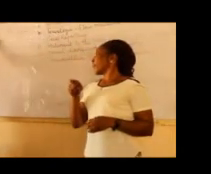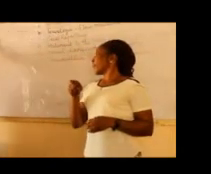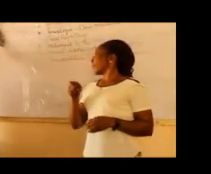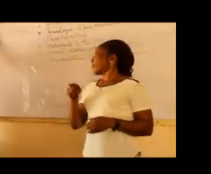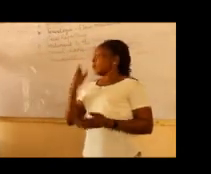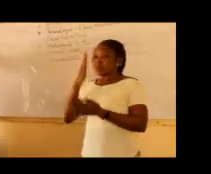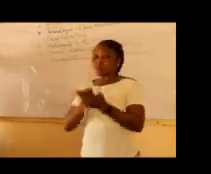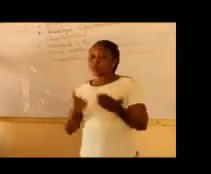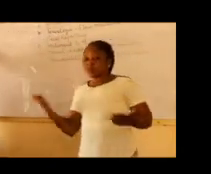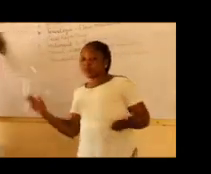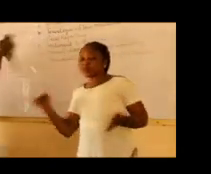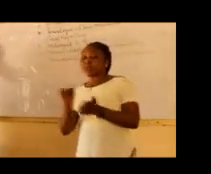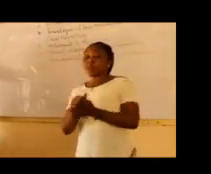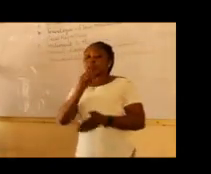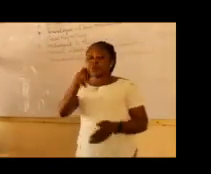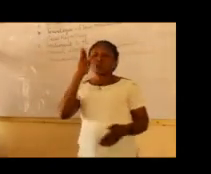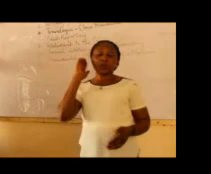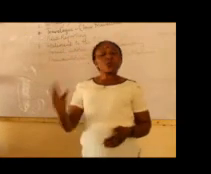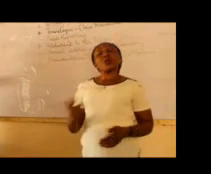use.